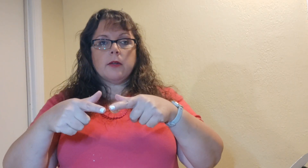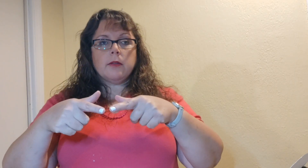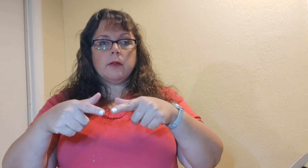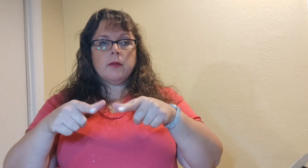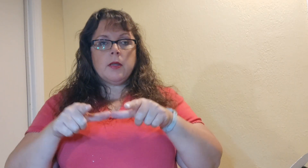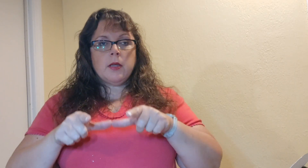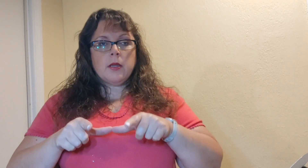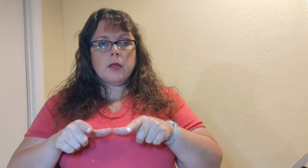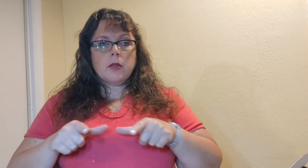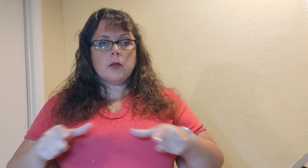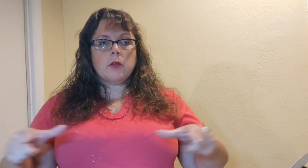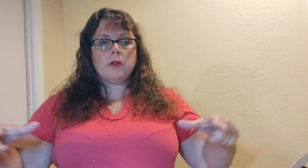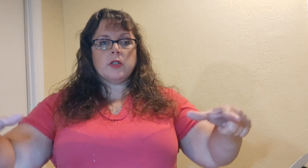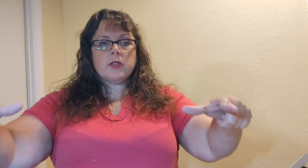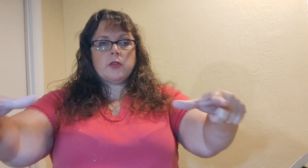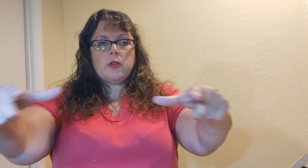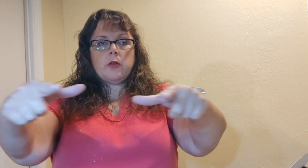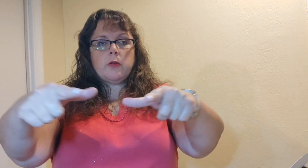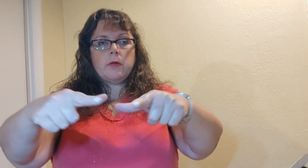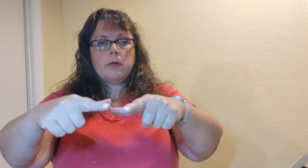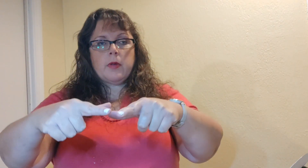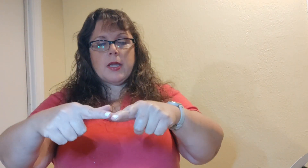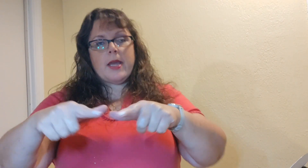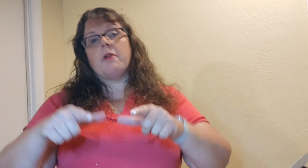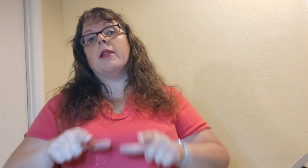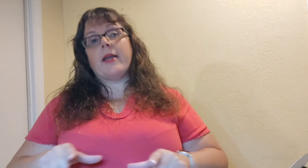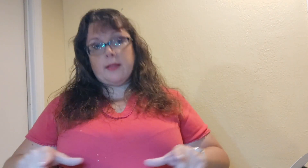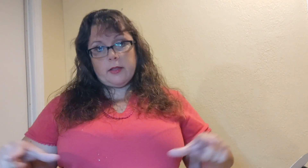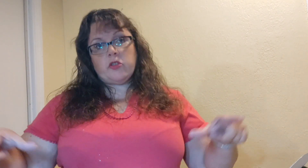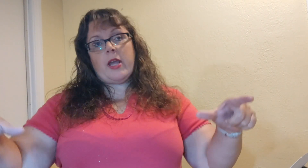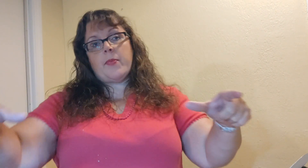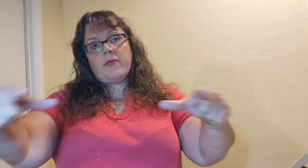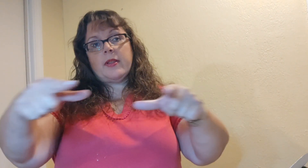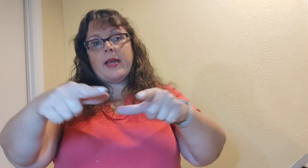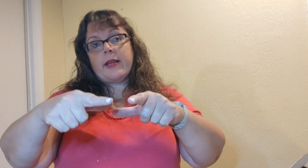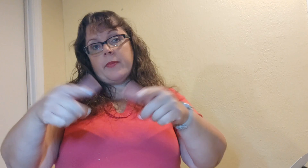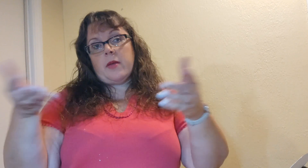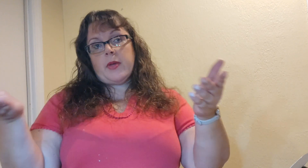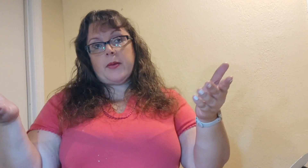L, you just do an area, like the shape of a lake, maybe.